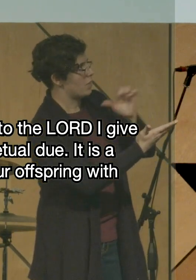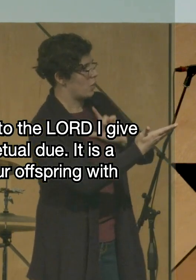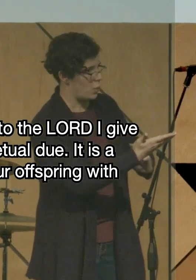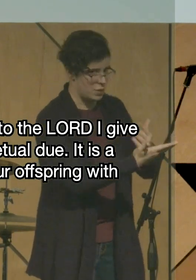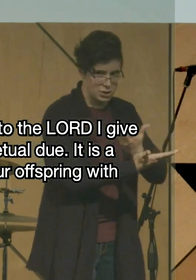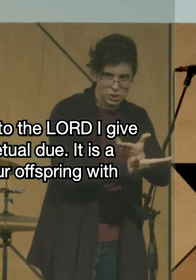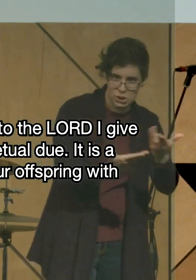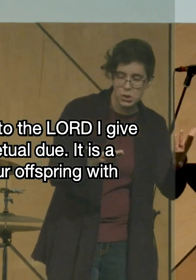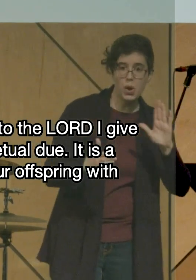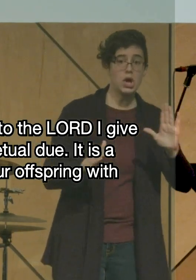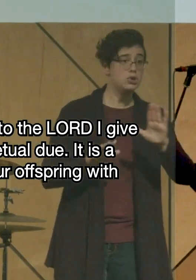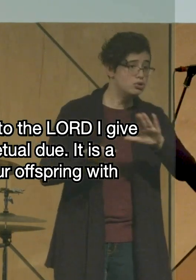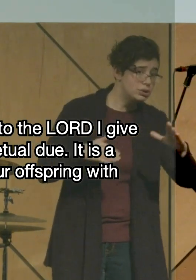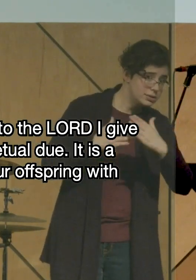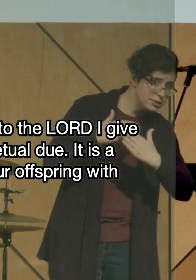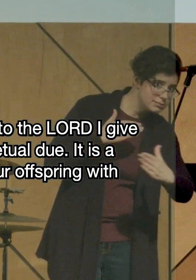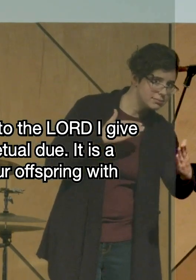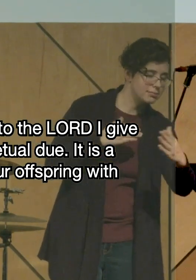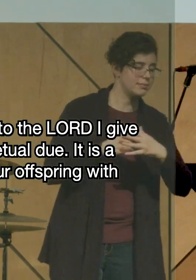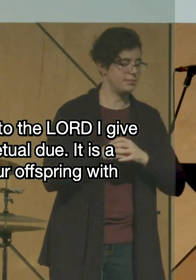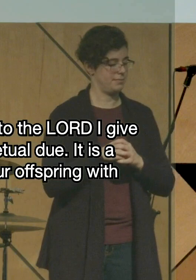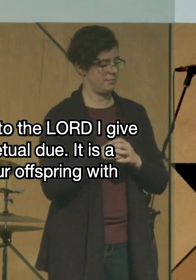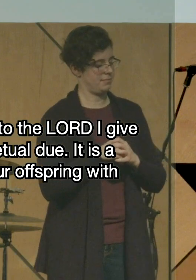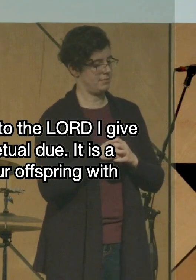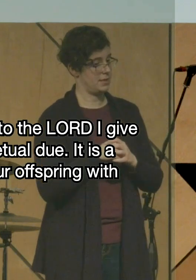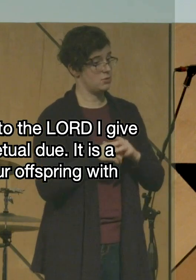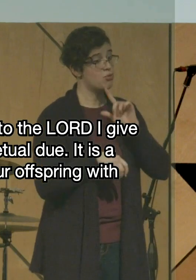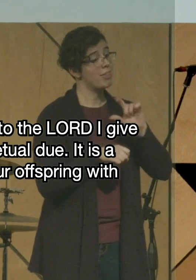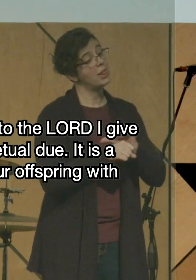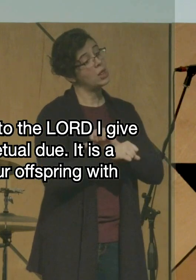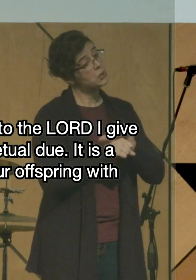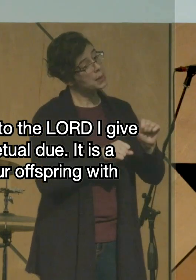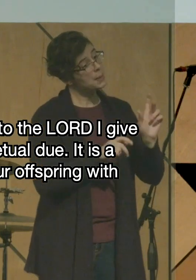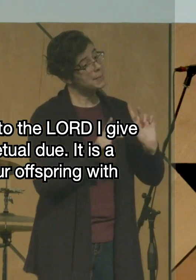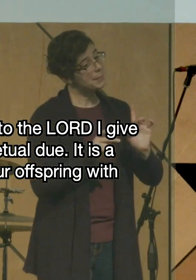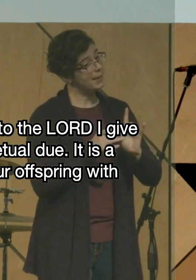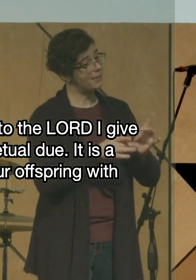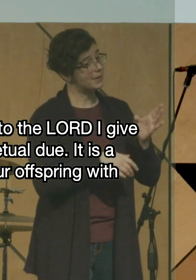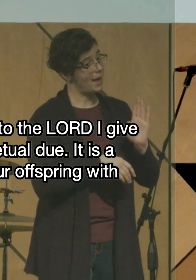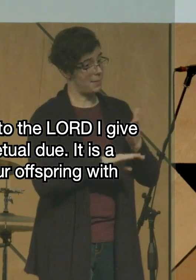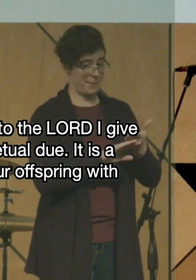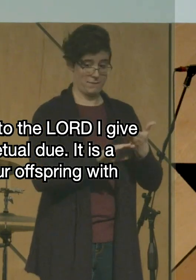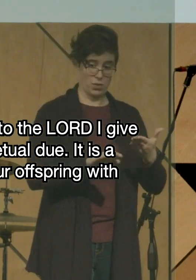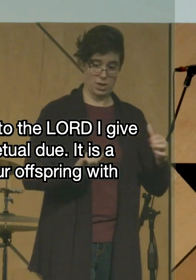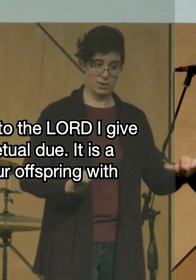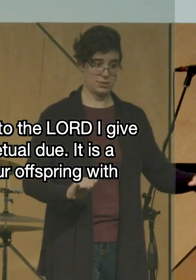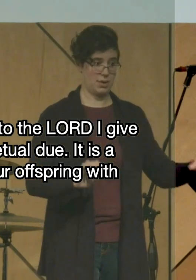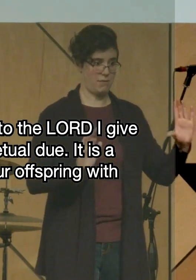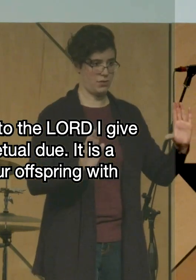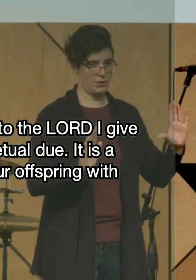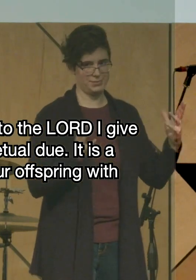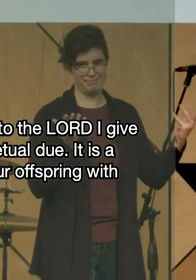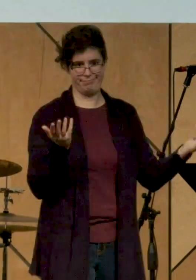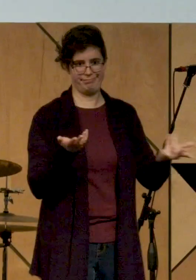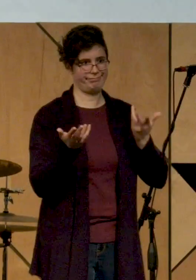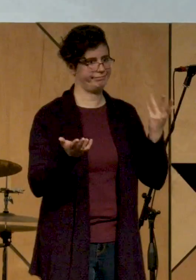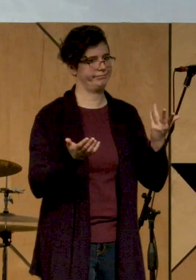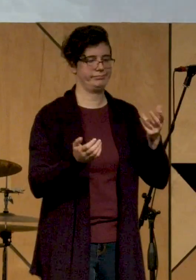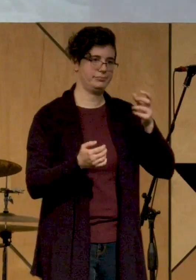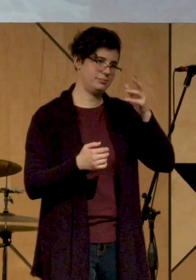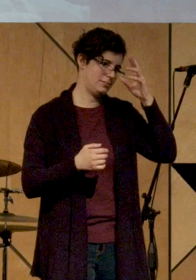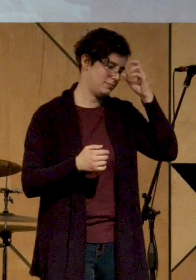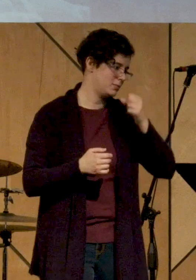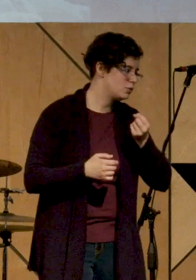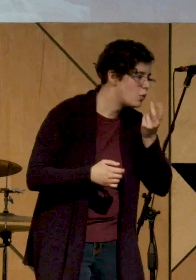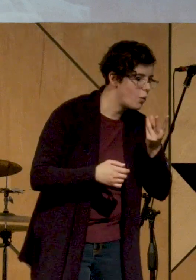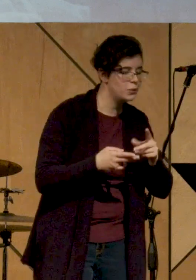you and for your offspring with you. And so literally the people of God, before they would offer their goat or